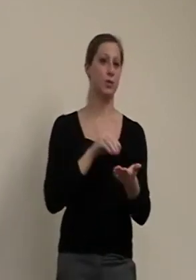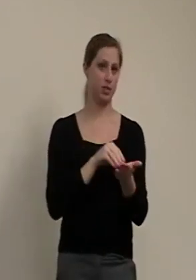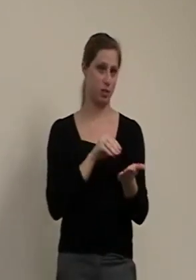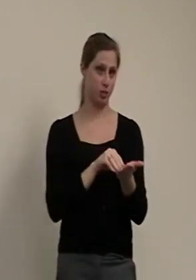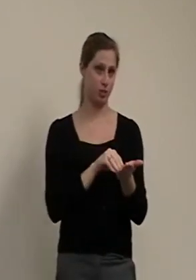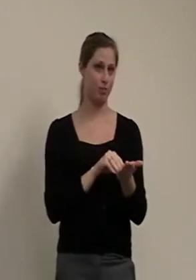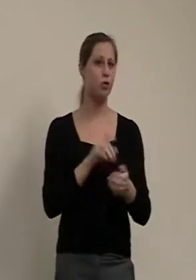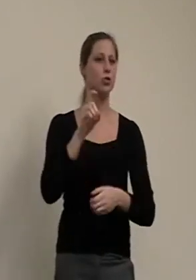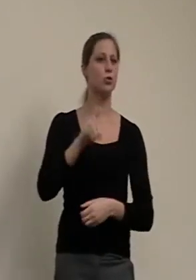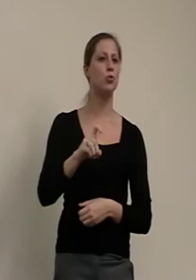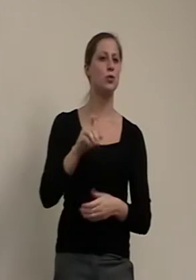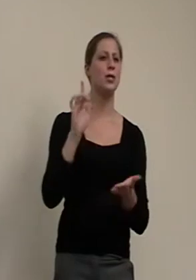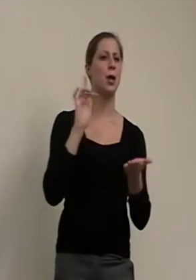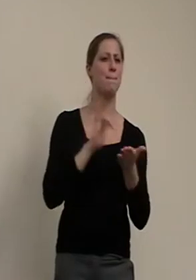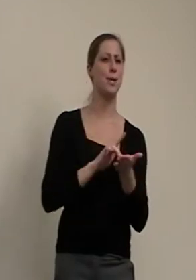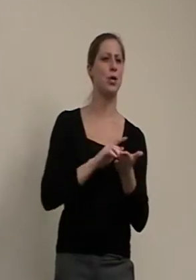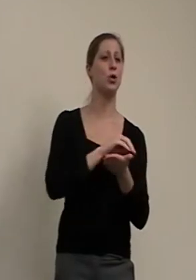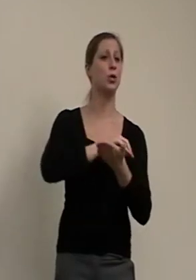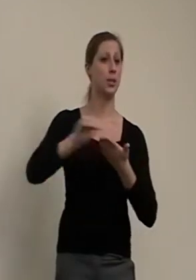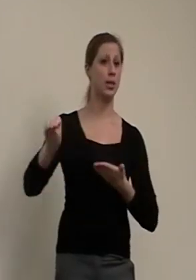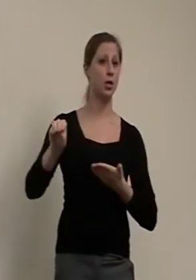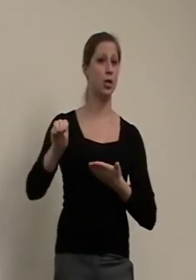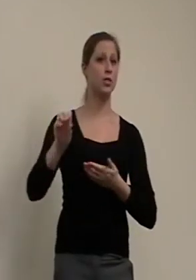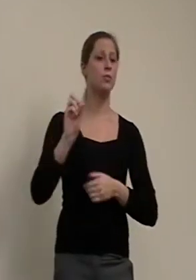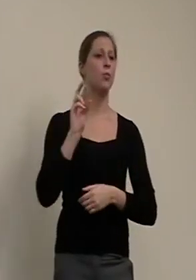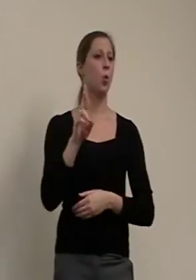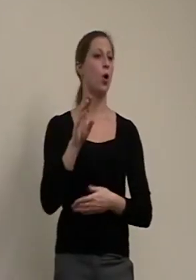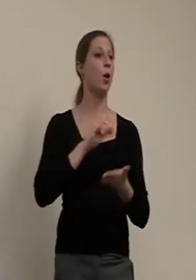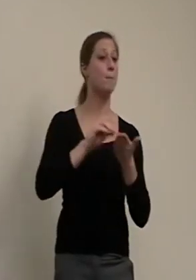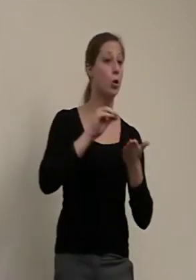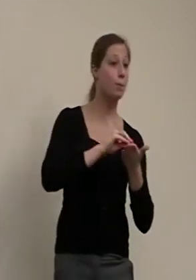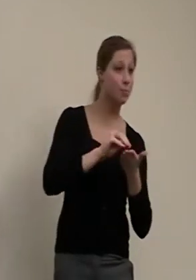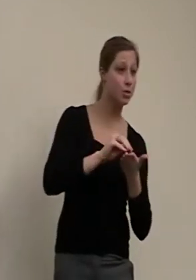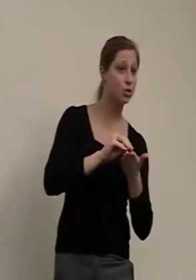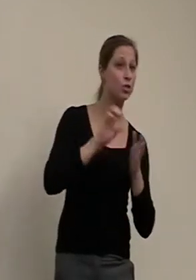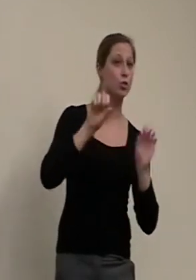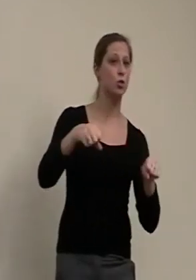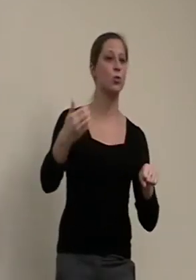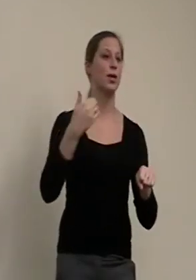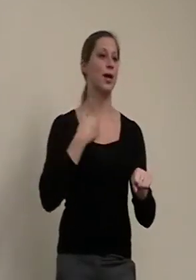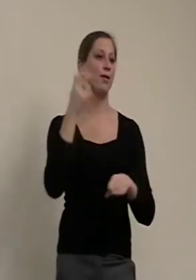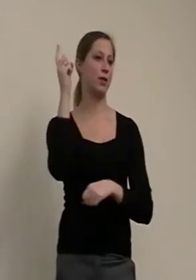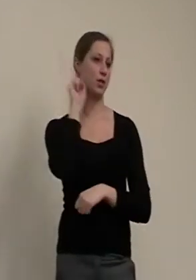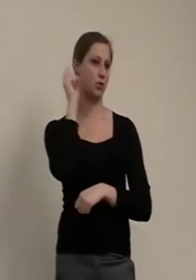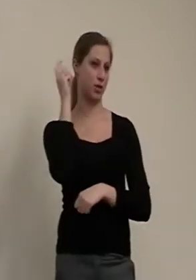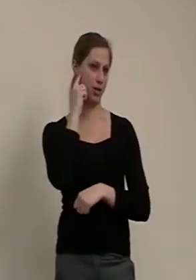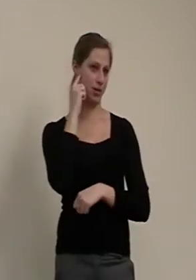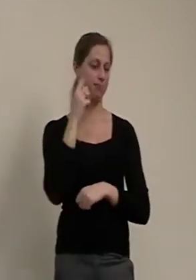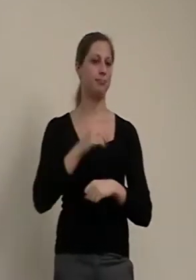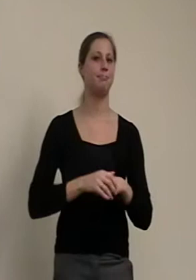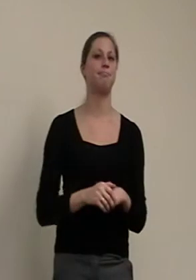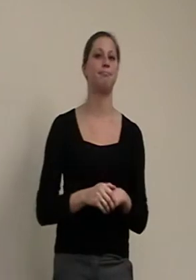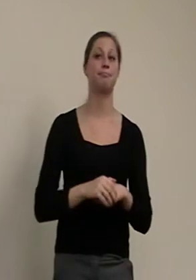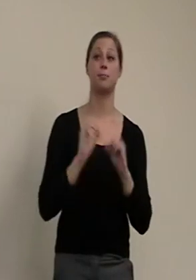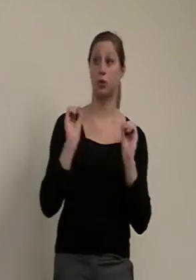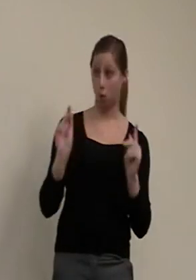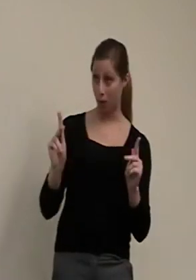clearance or permission for you to obtain hearing aids. Okay. Okay? All